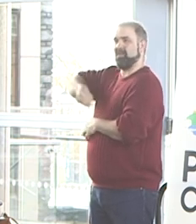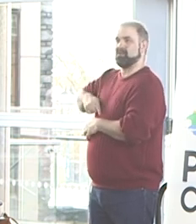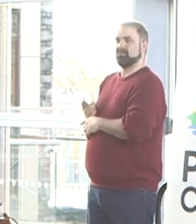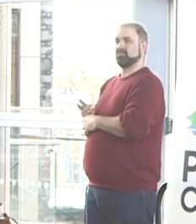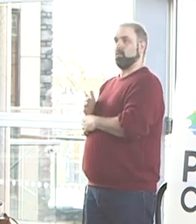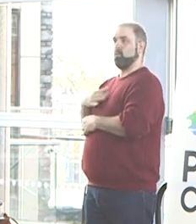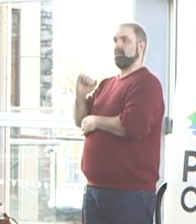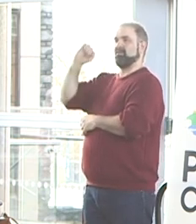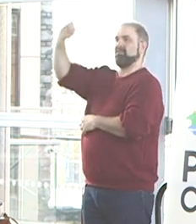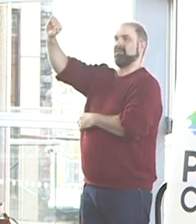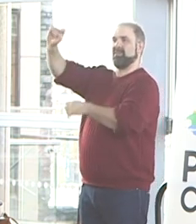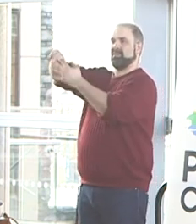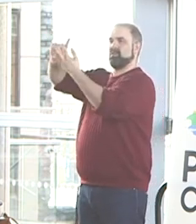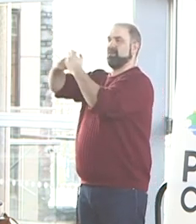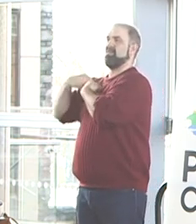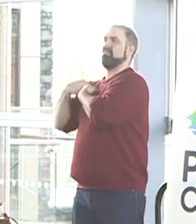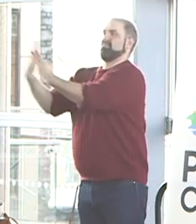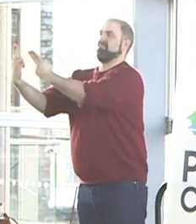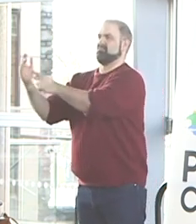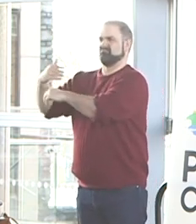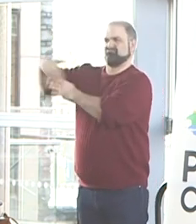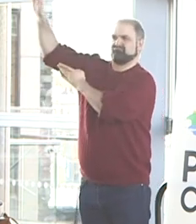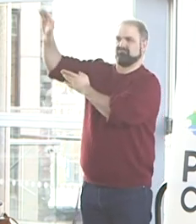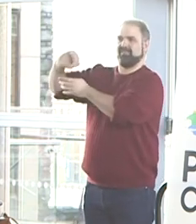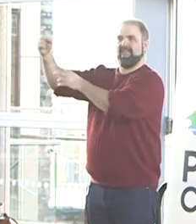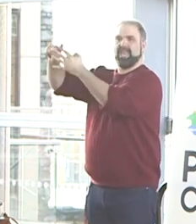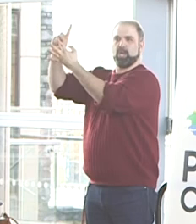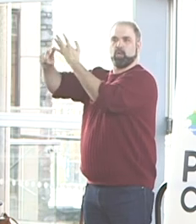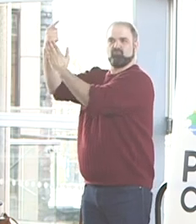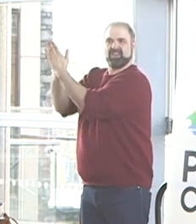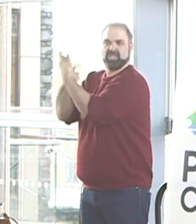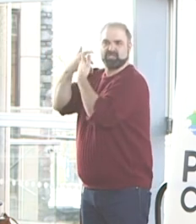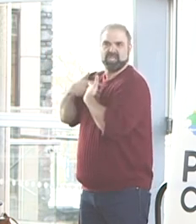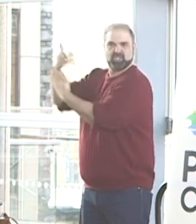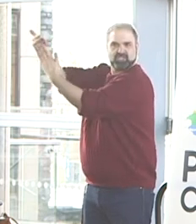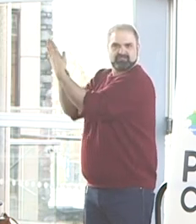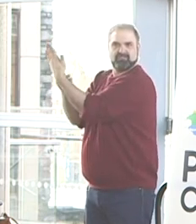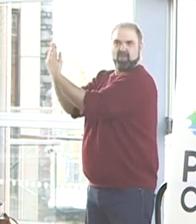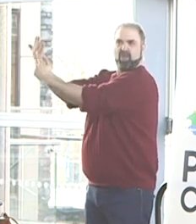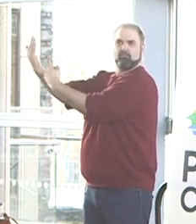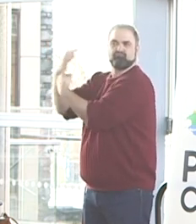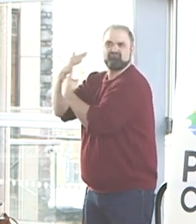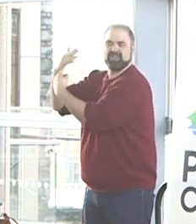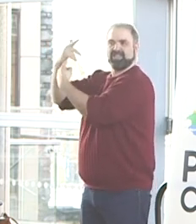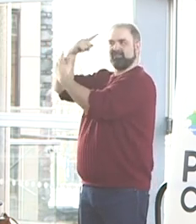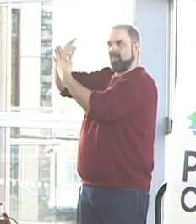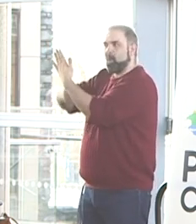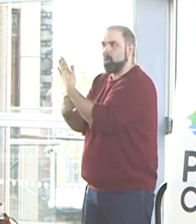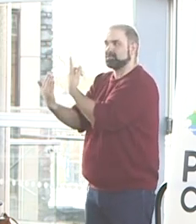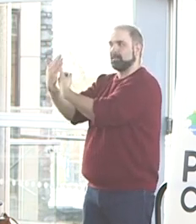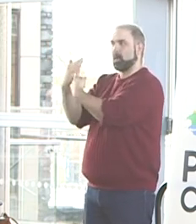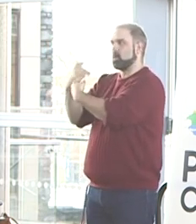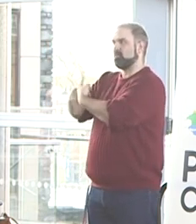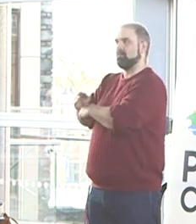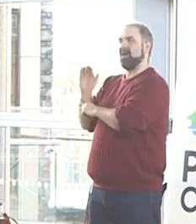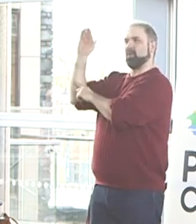how they wish to have the country freed of European legislation and get rid of oppressive laws imposed upon us from